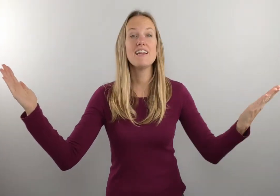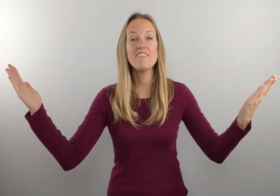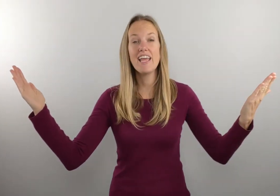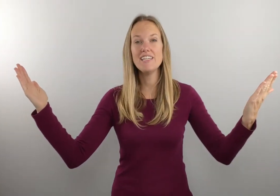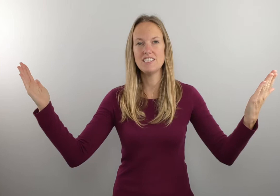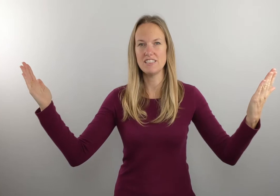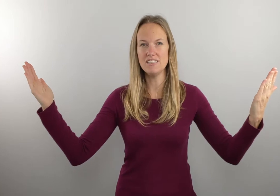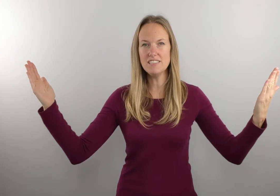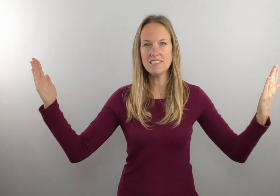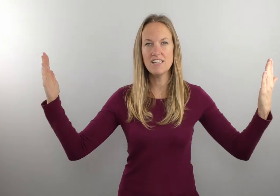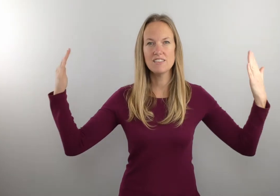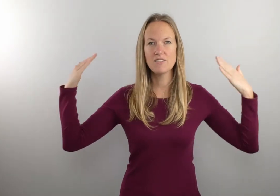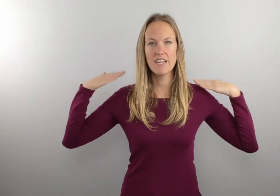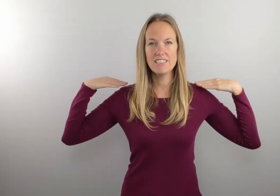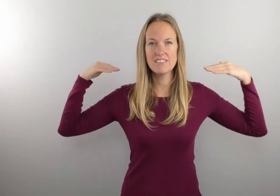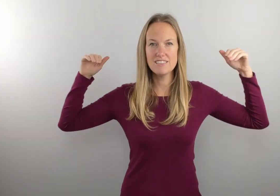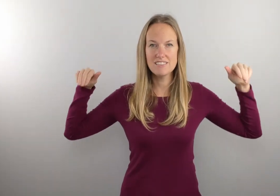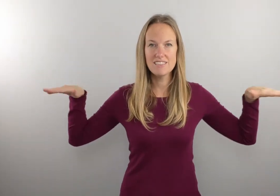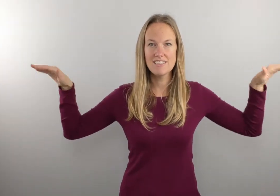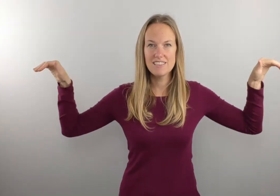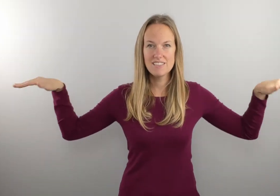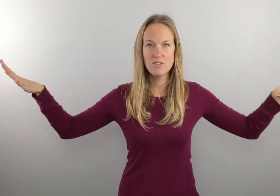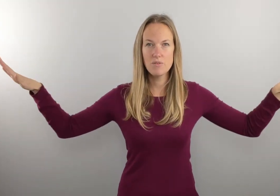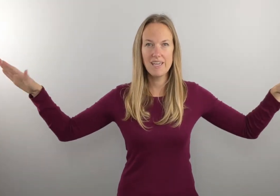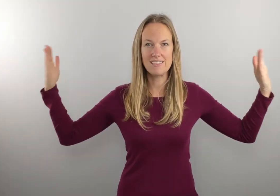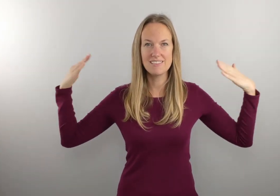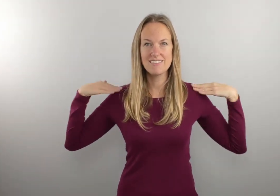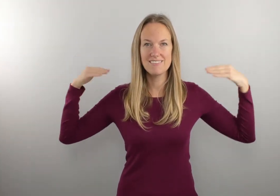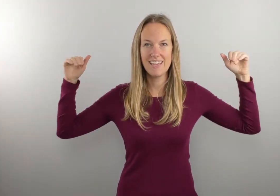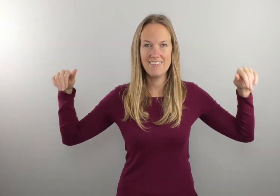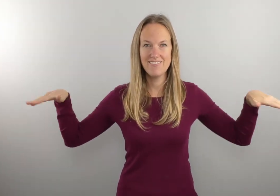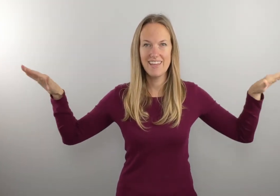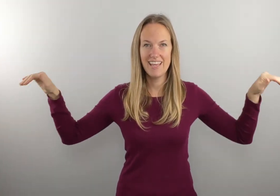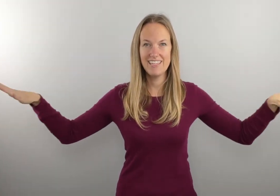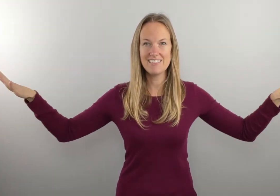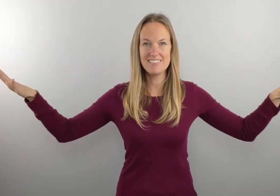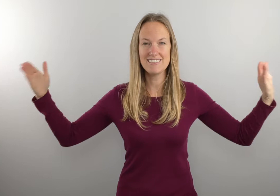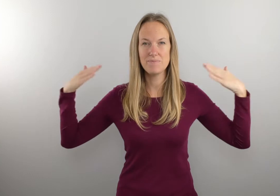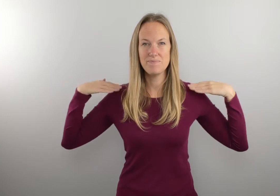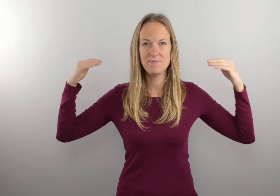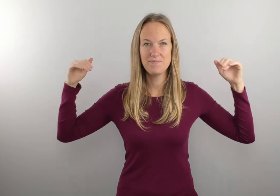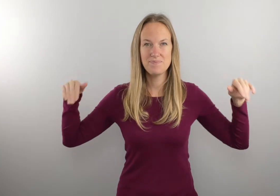of angels. So for angels, you show the wings. Okay, angels.